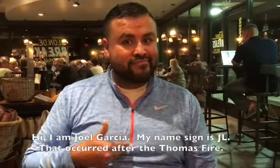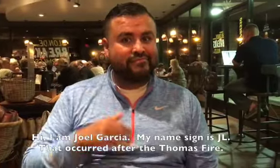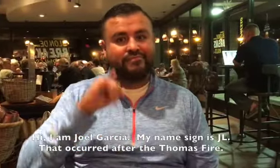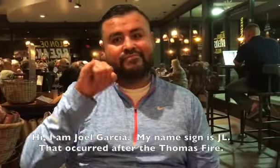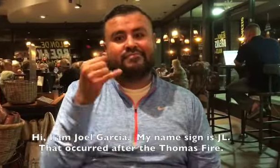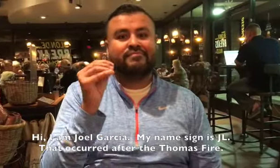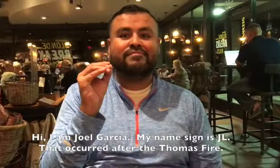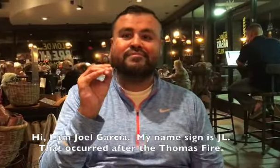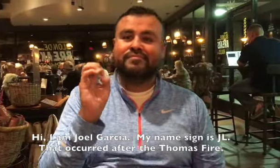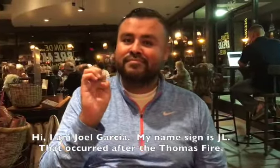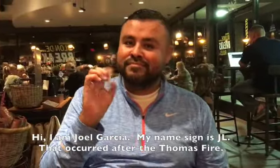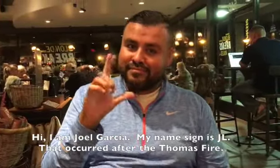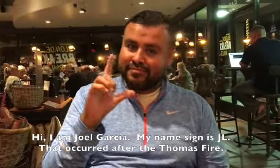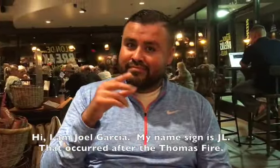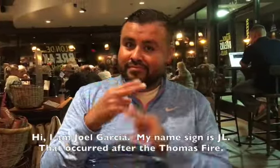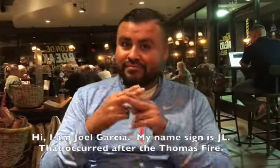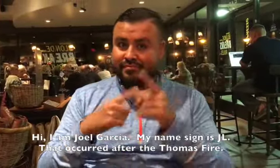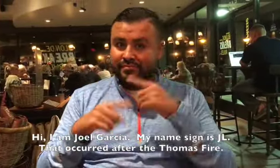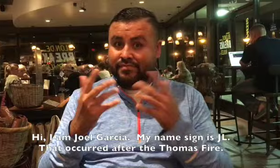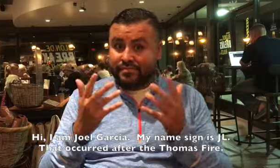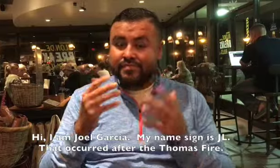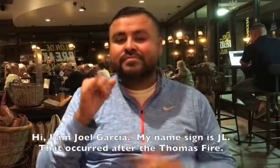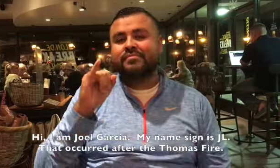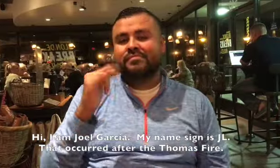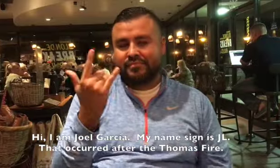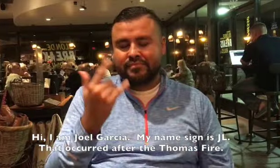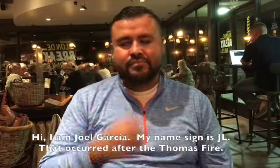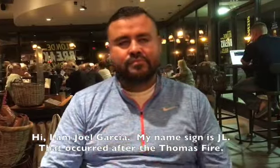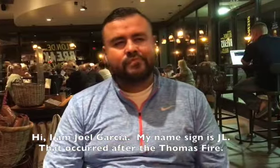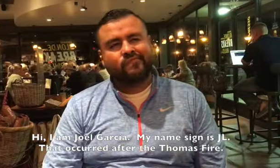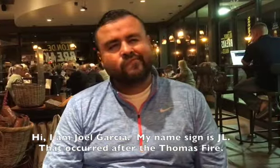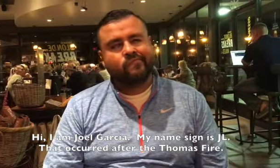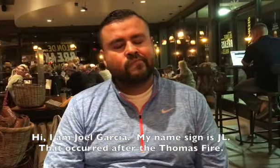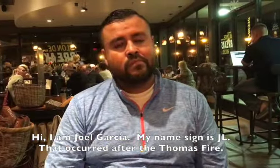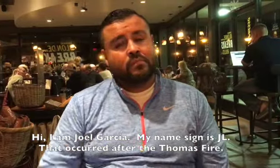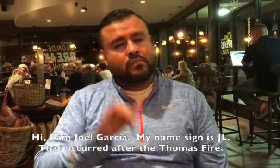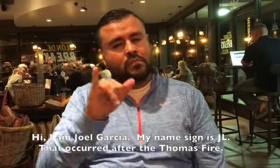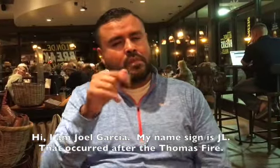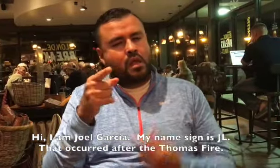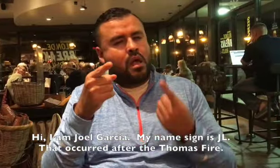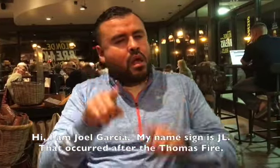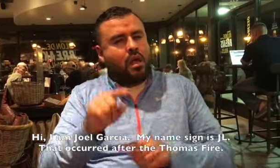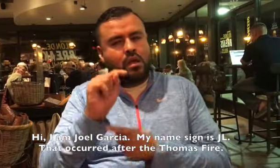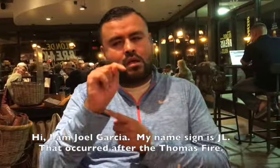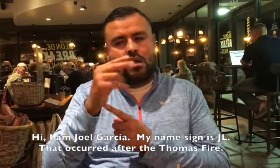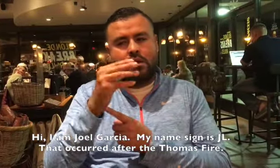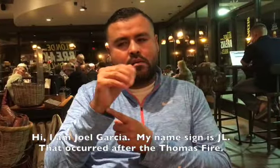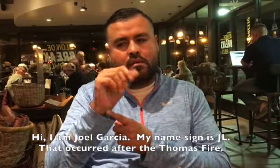Hi, I'm Joel Garcia. My name sign is JL. That occurred after the Thomas Fire.